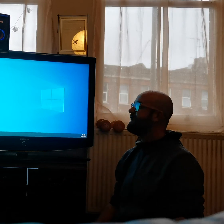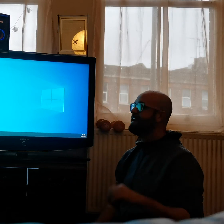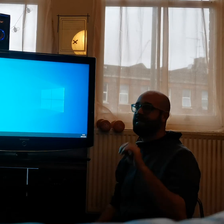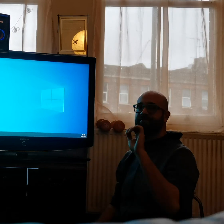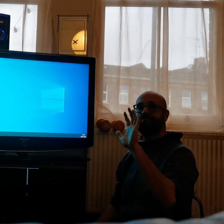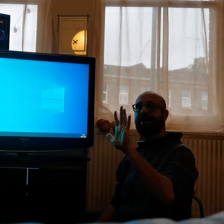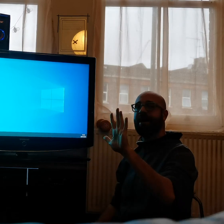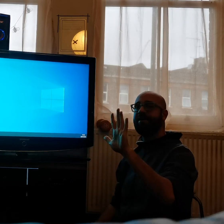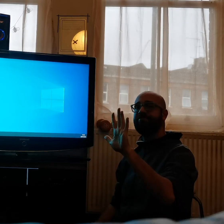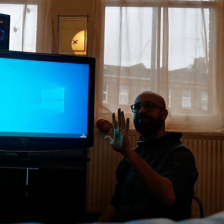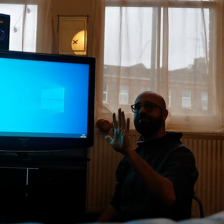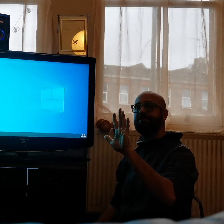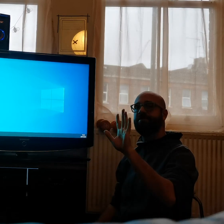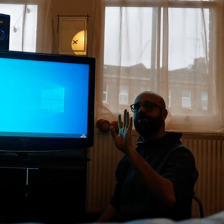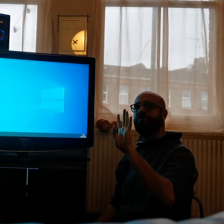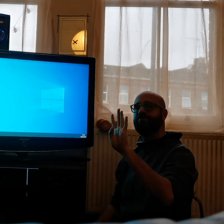And in